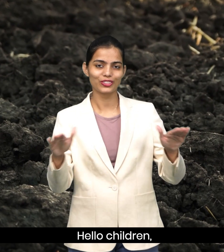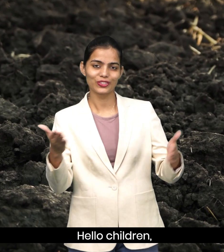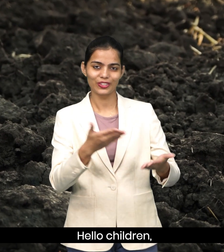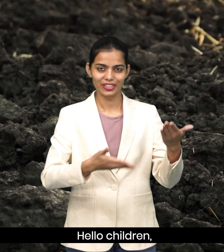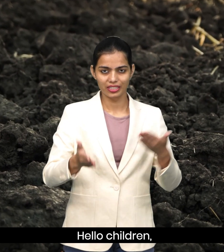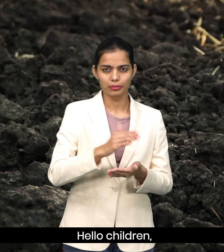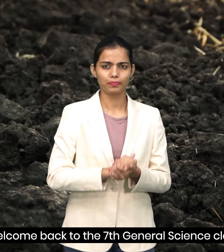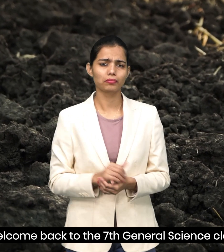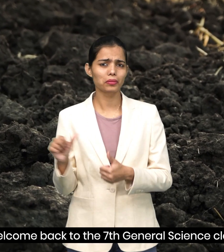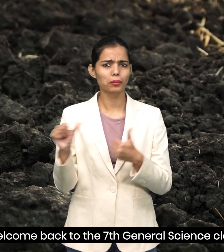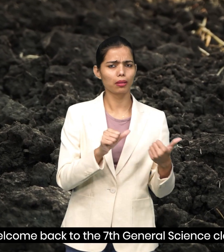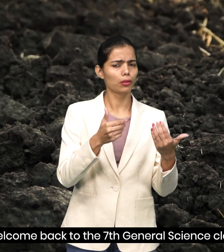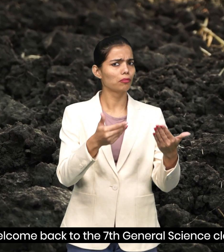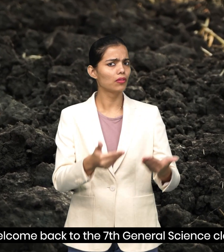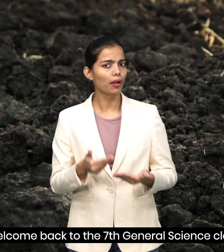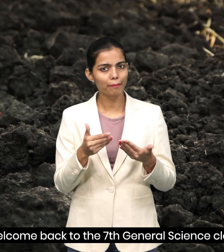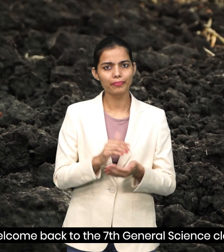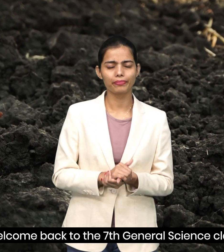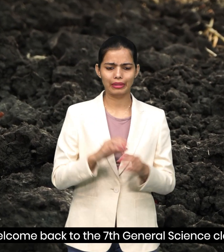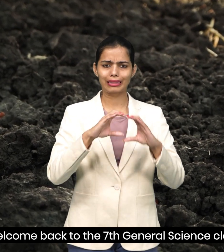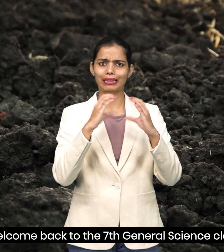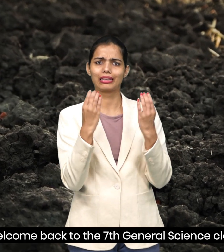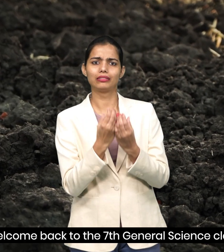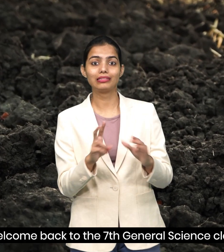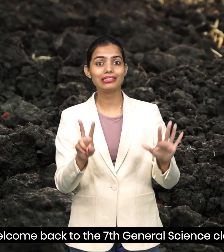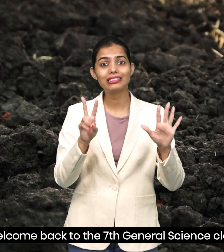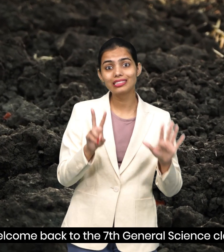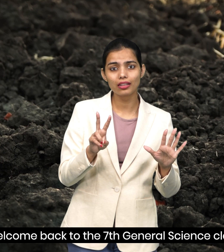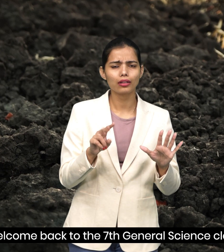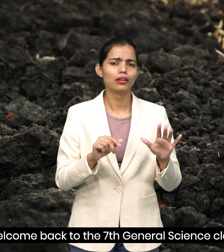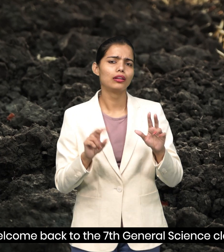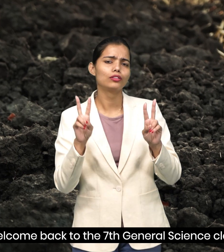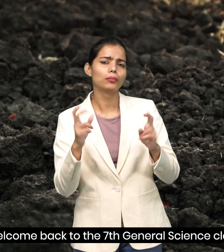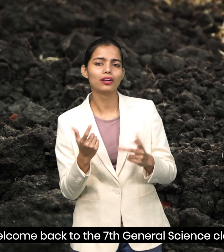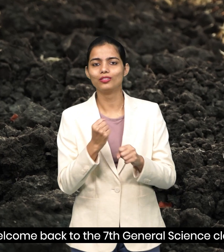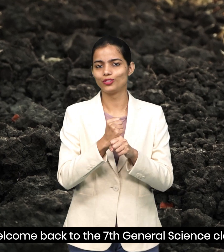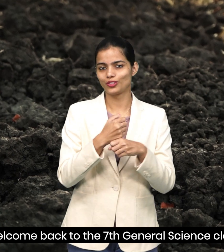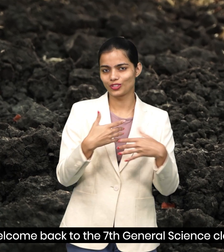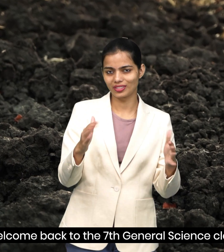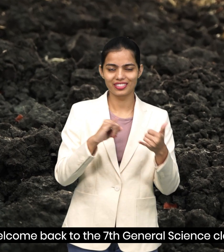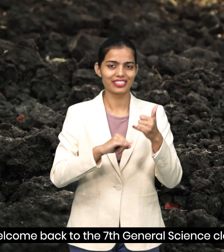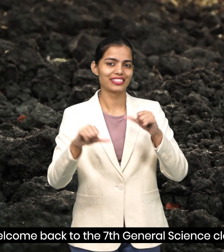Hello children, welcome back to the 7th General Science class.